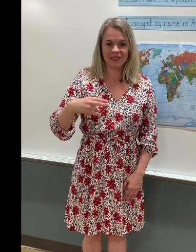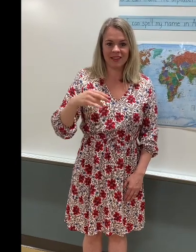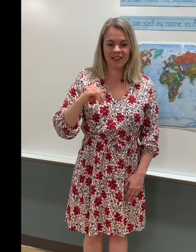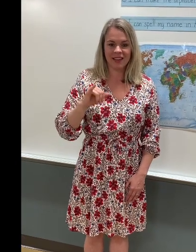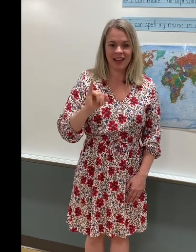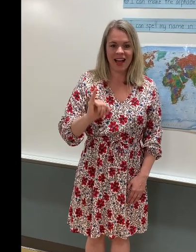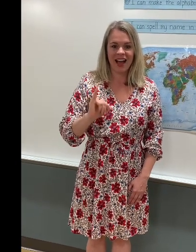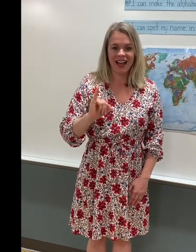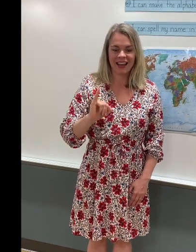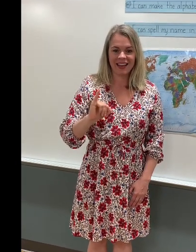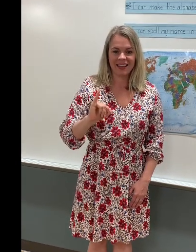I,